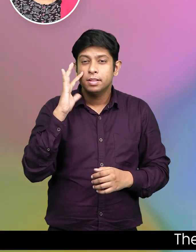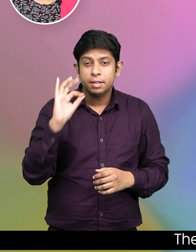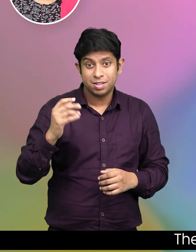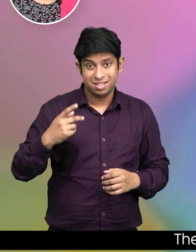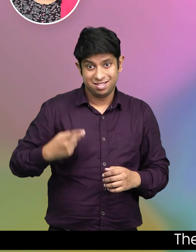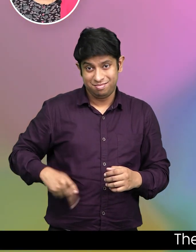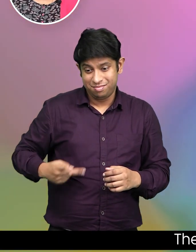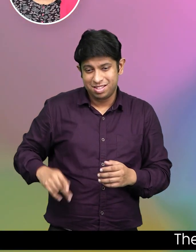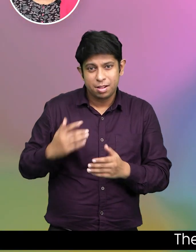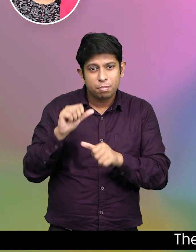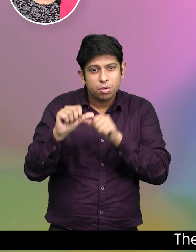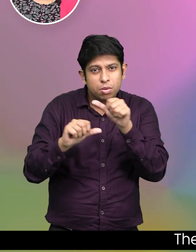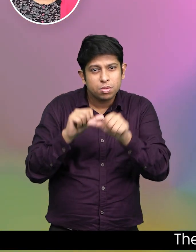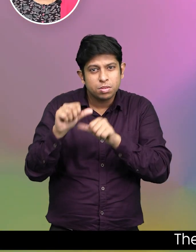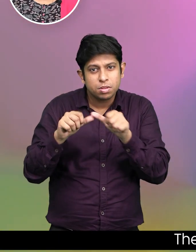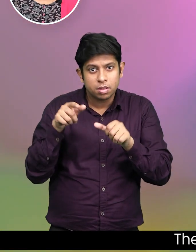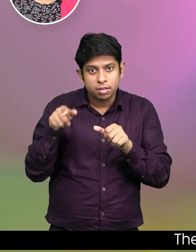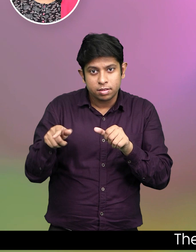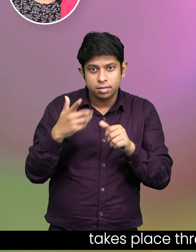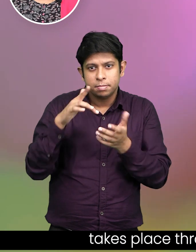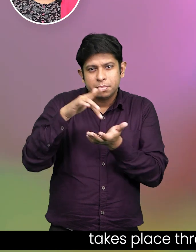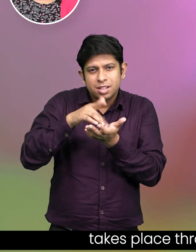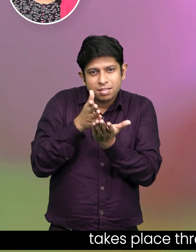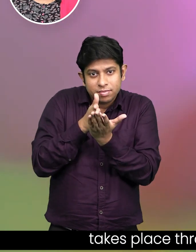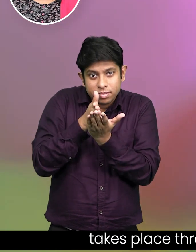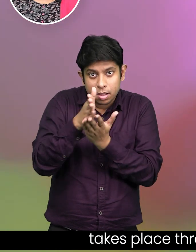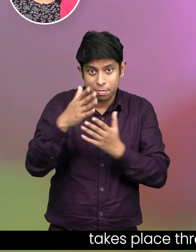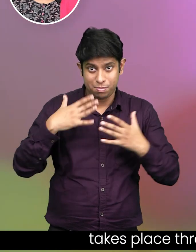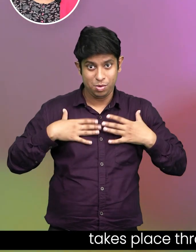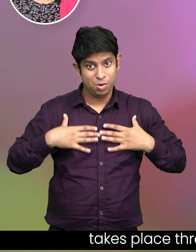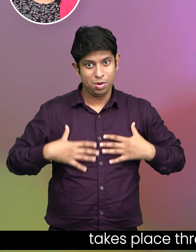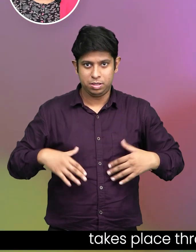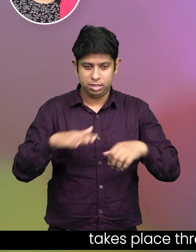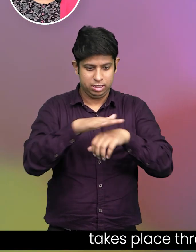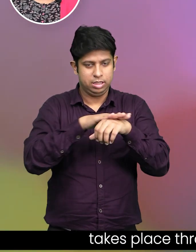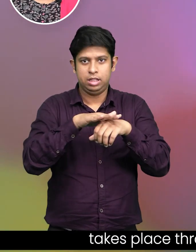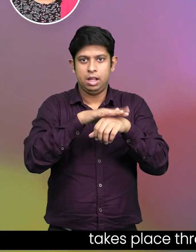The main excretion process takes place